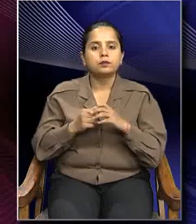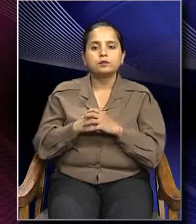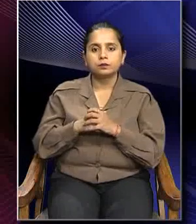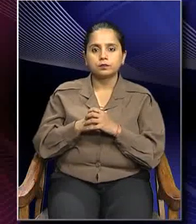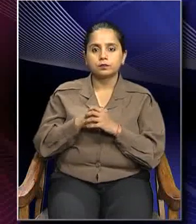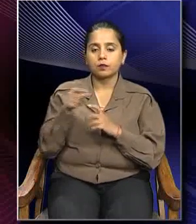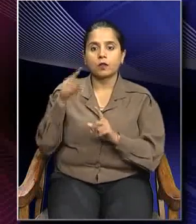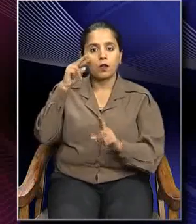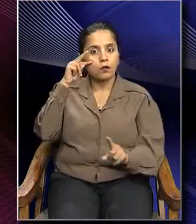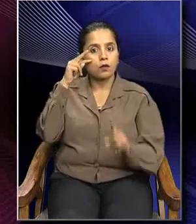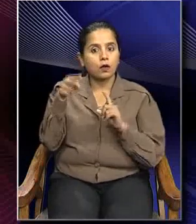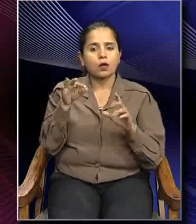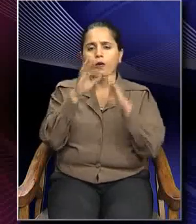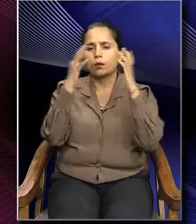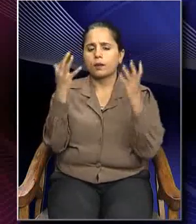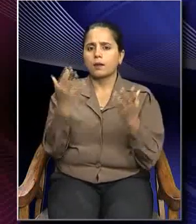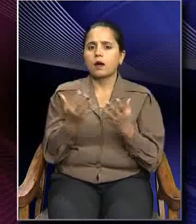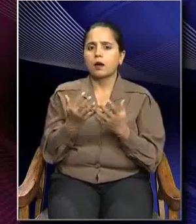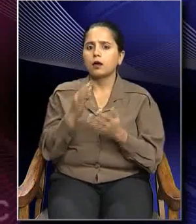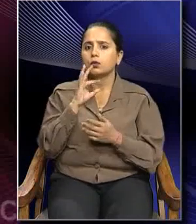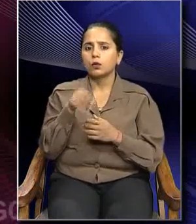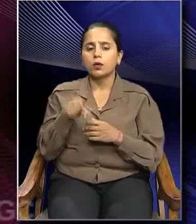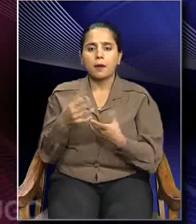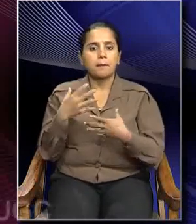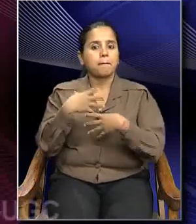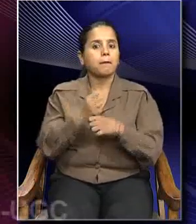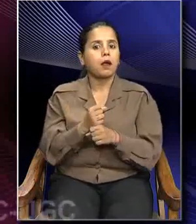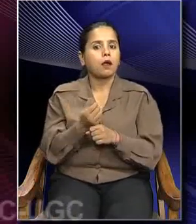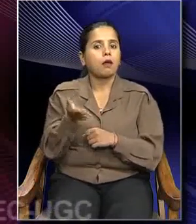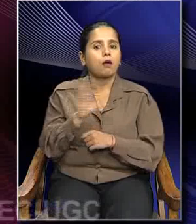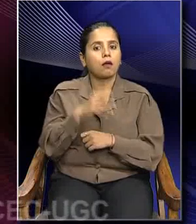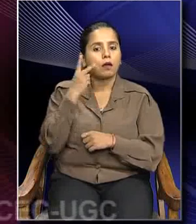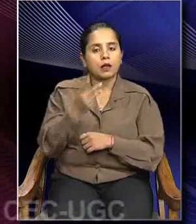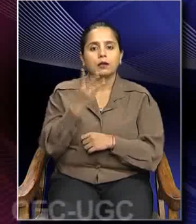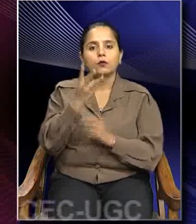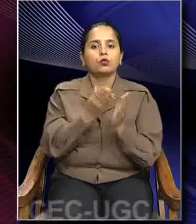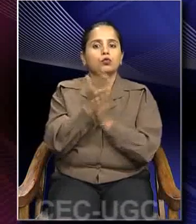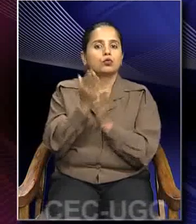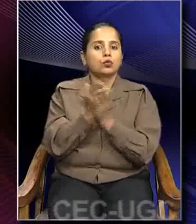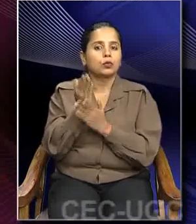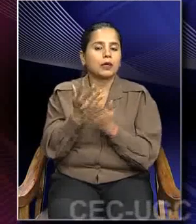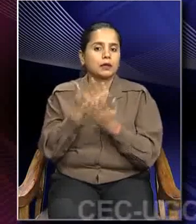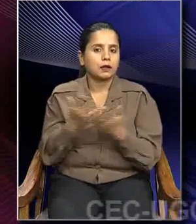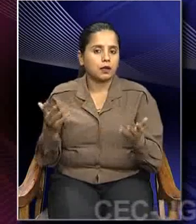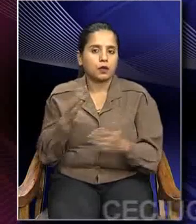They view that the world is constituted of three types of elements.